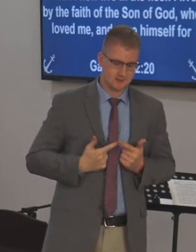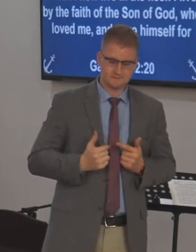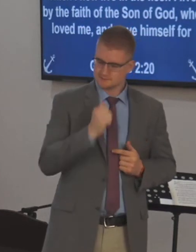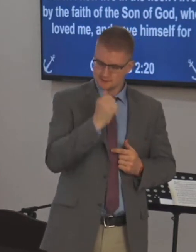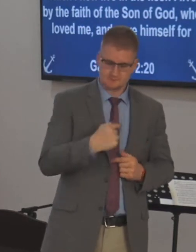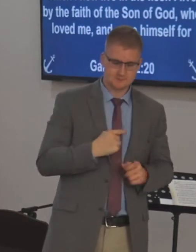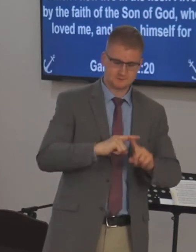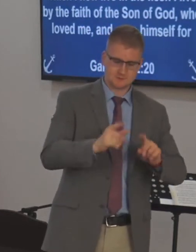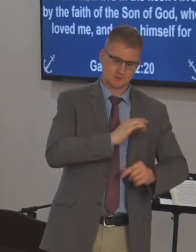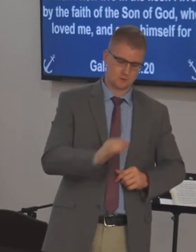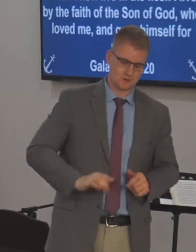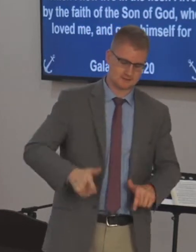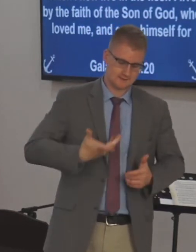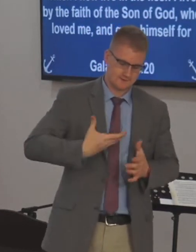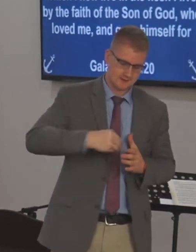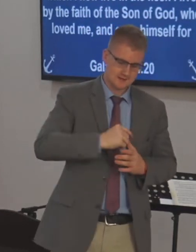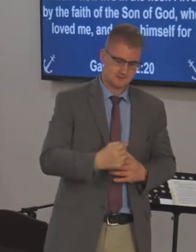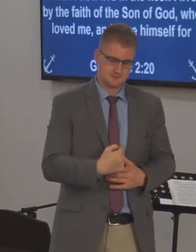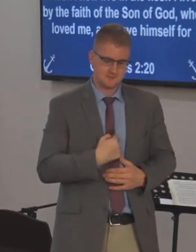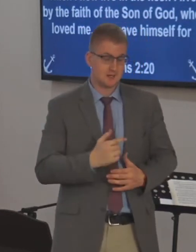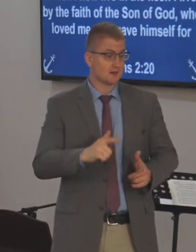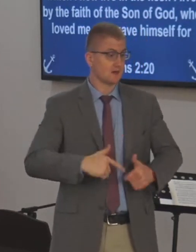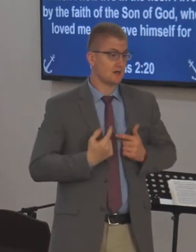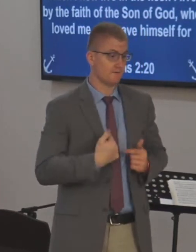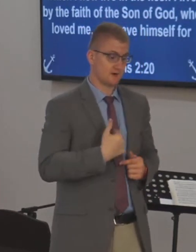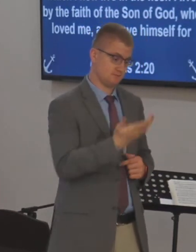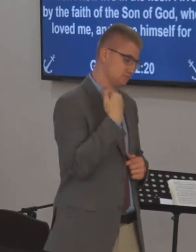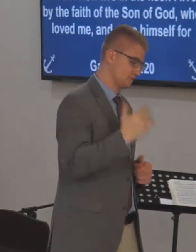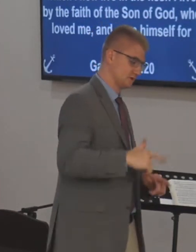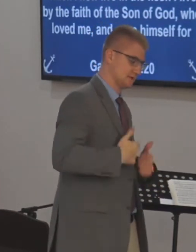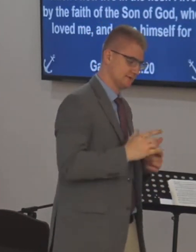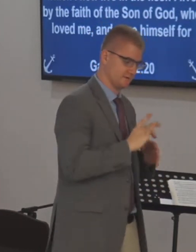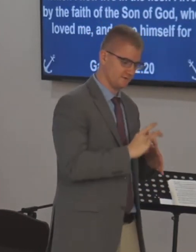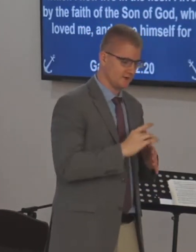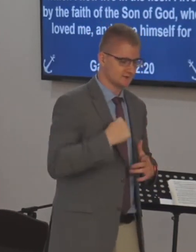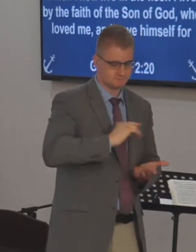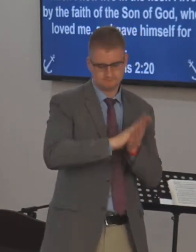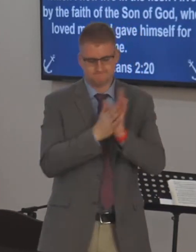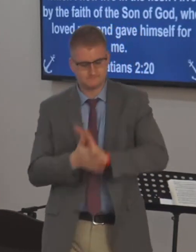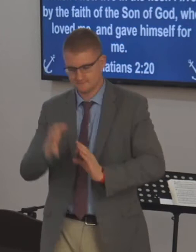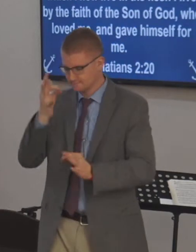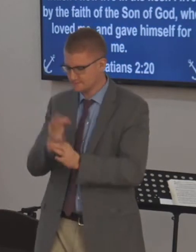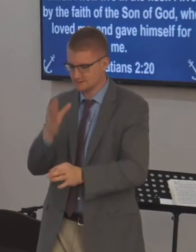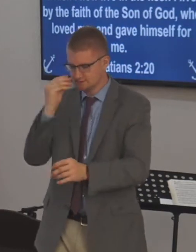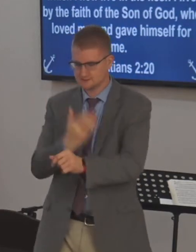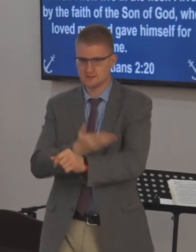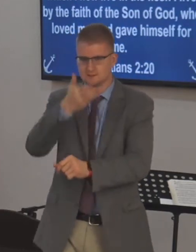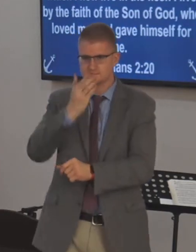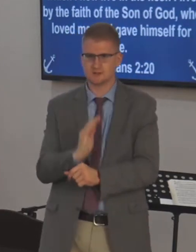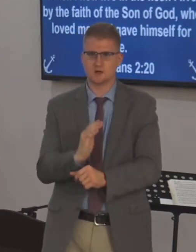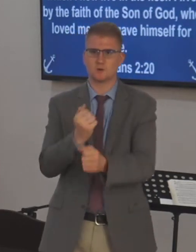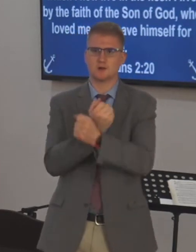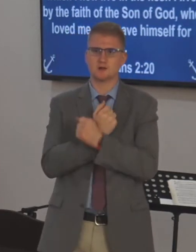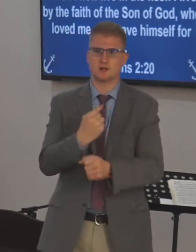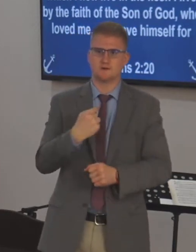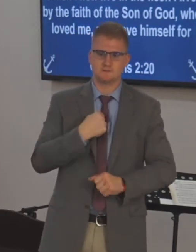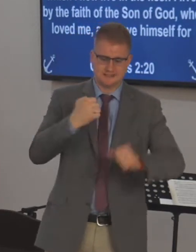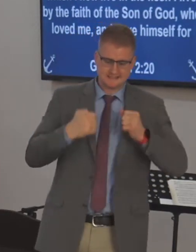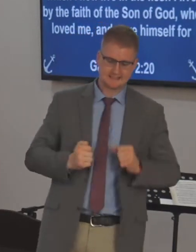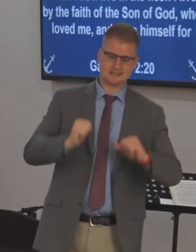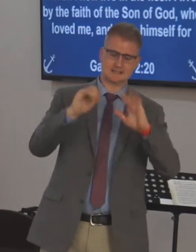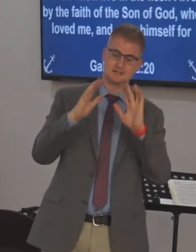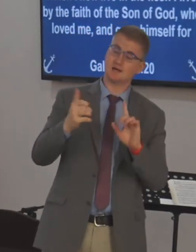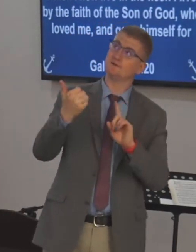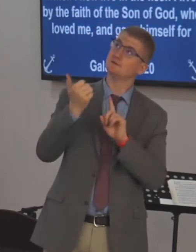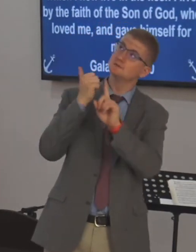the life which I now in the flesh, I live by the faith of the Son of God, who loved me and gave himself for me. You know what